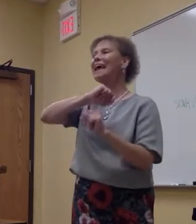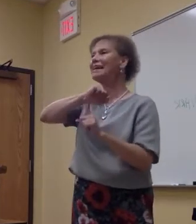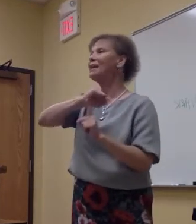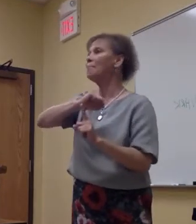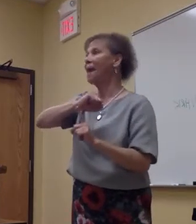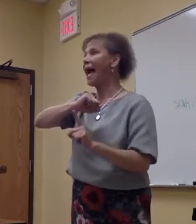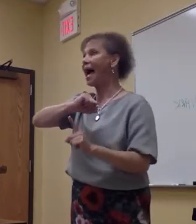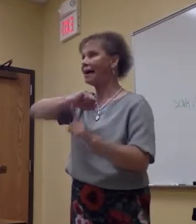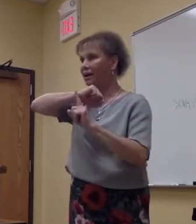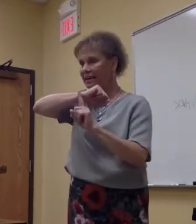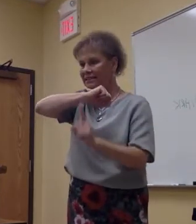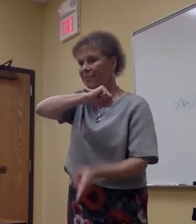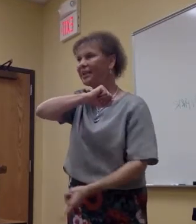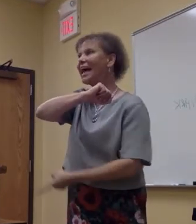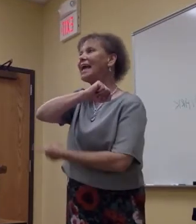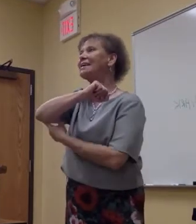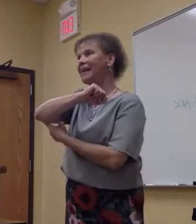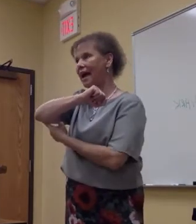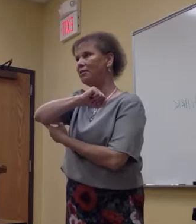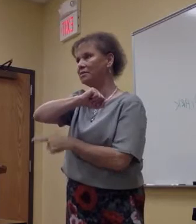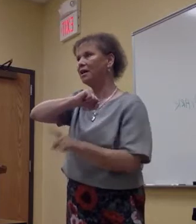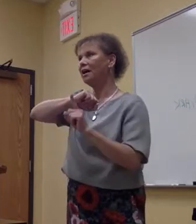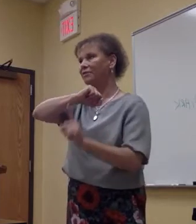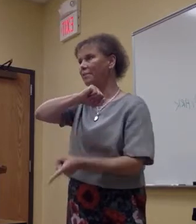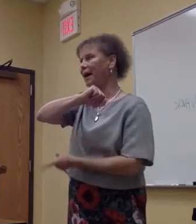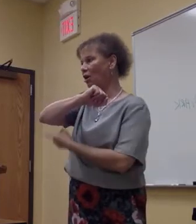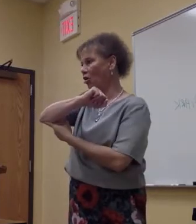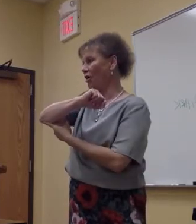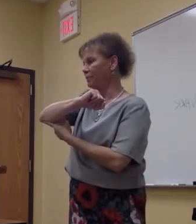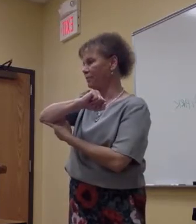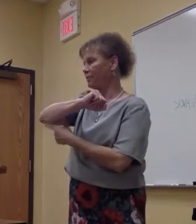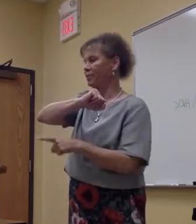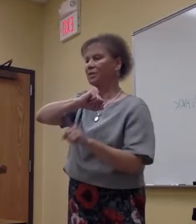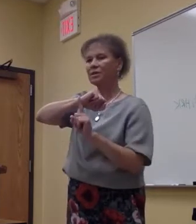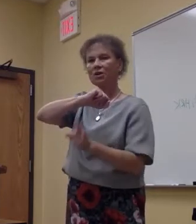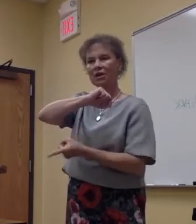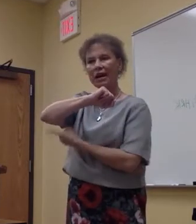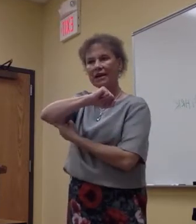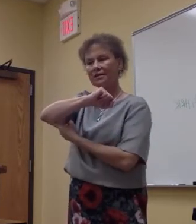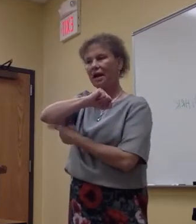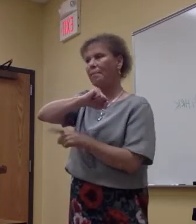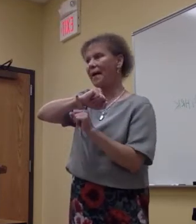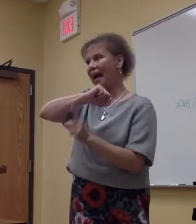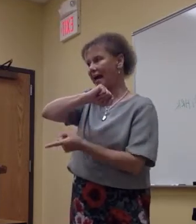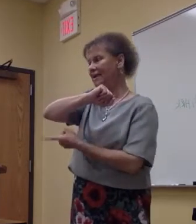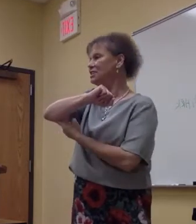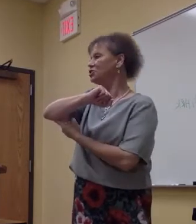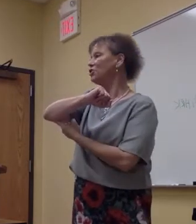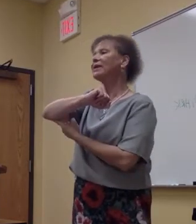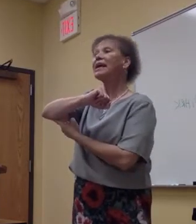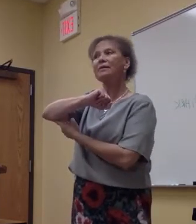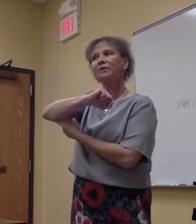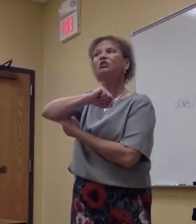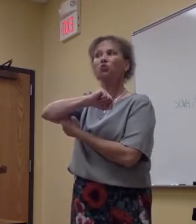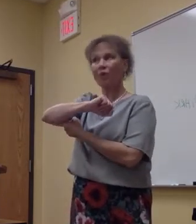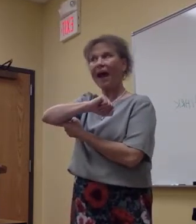indicating a bag, all right? Something hanging down from my arm, all right? A bag. So it can mean